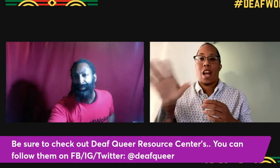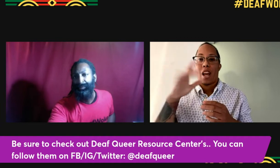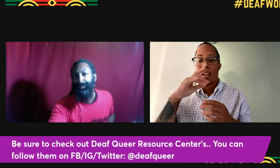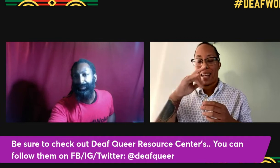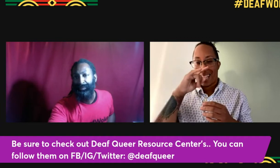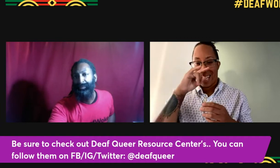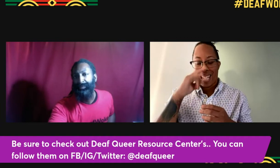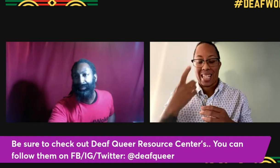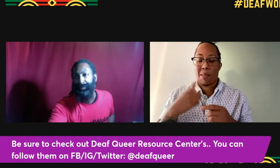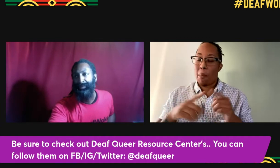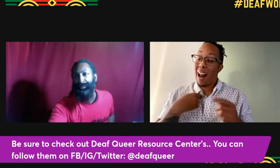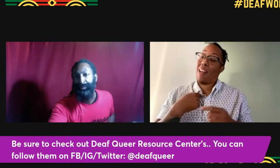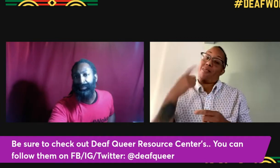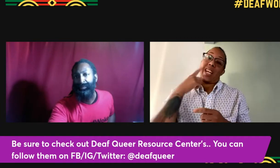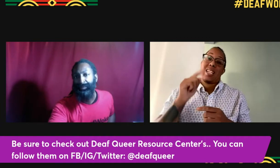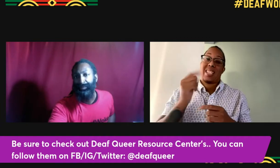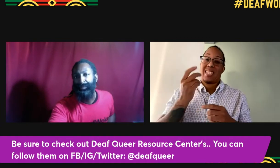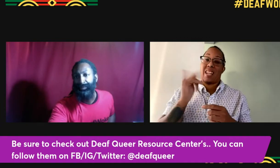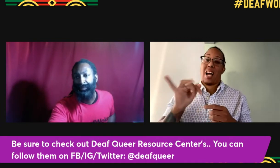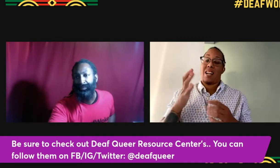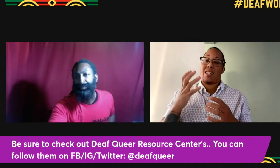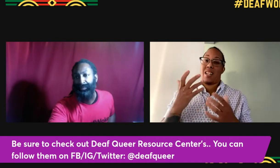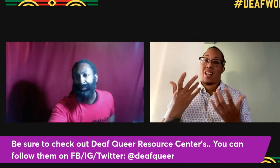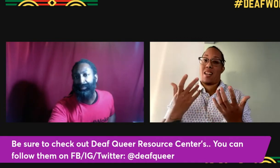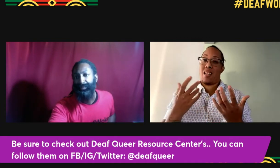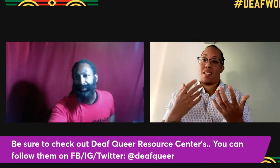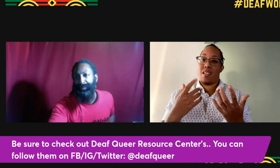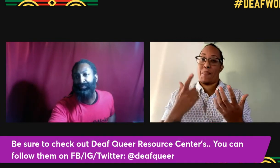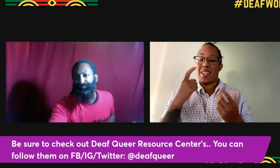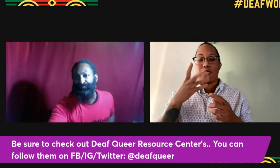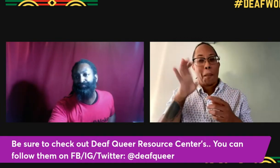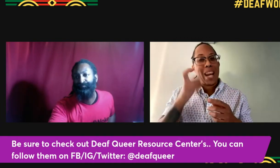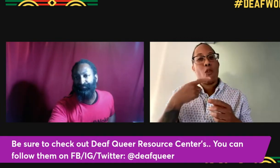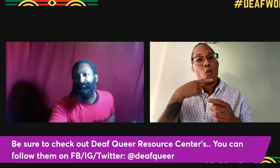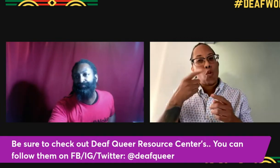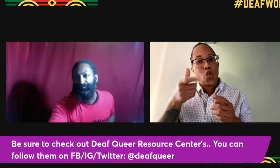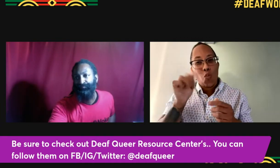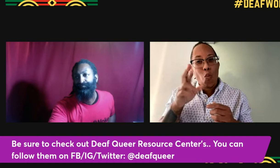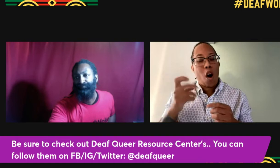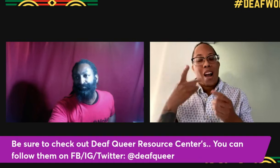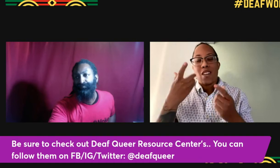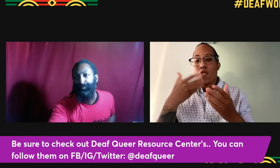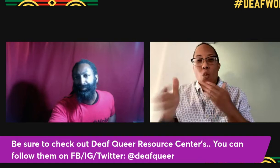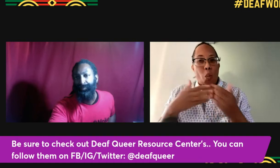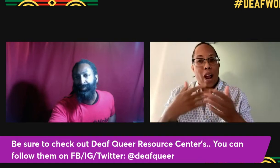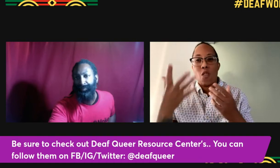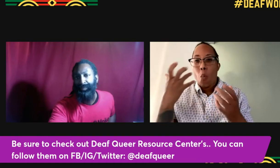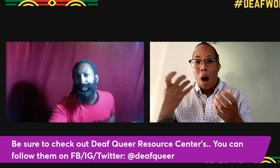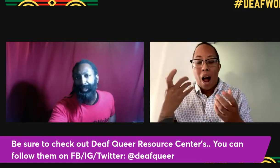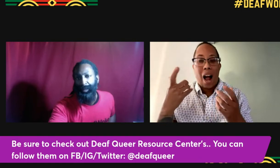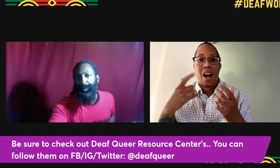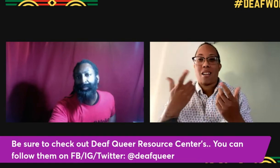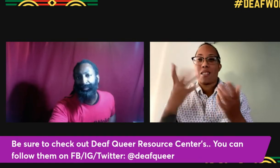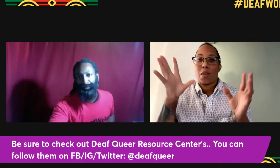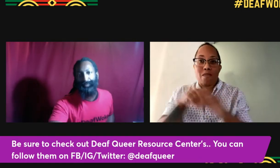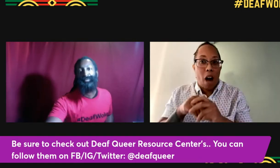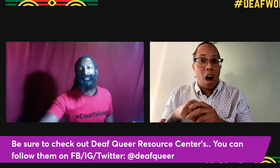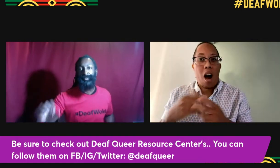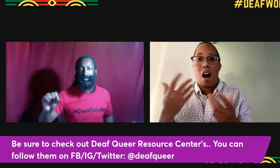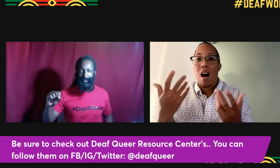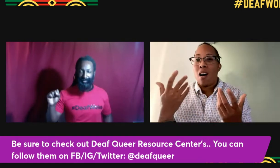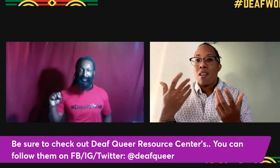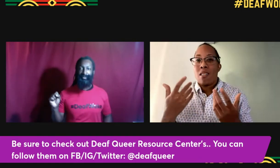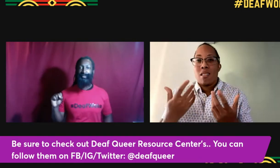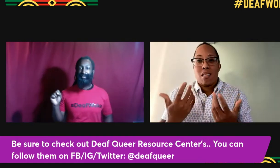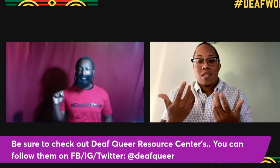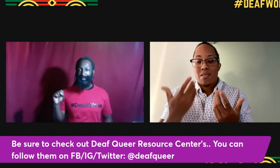they parent their child or their kids. But I think that example is extremely toxic. Be who you are, no matter